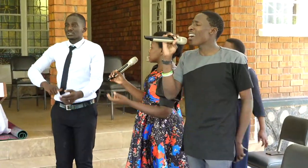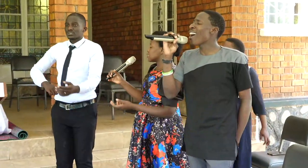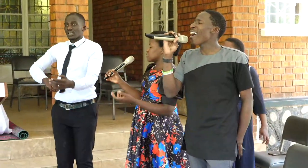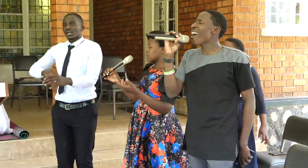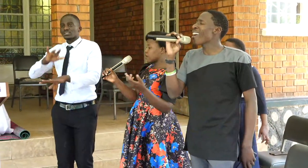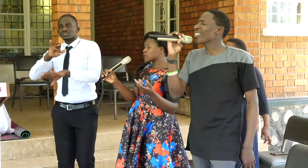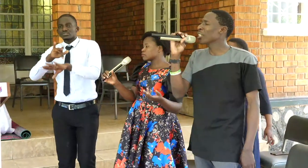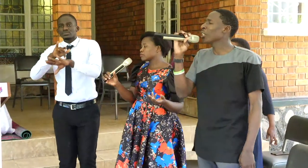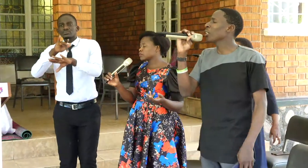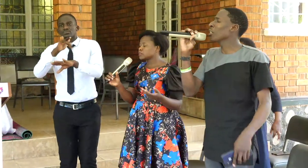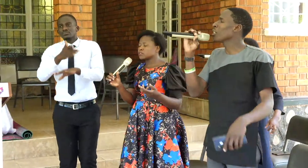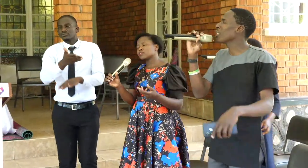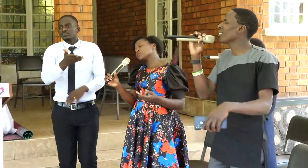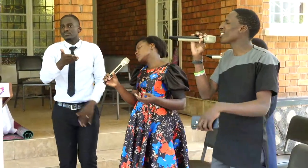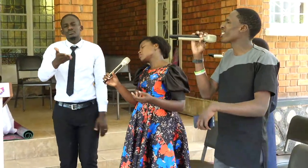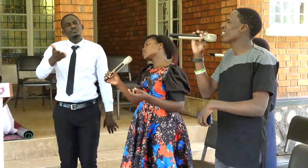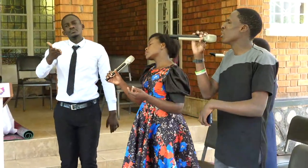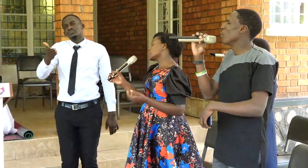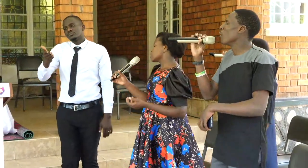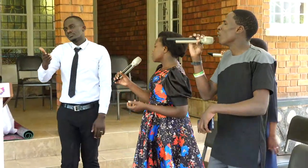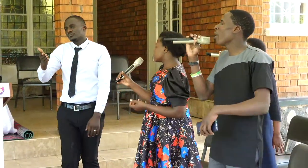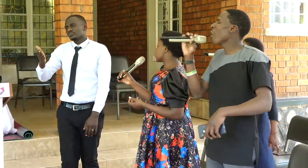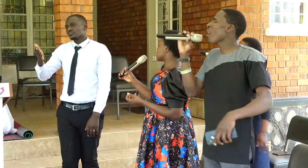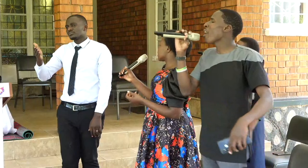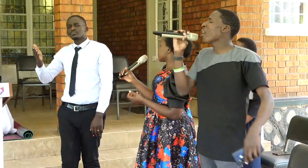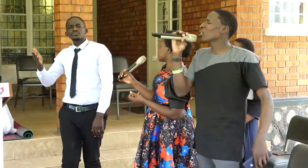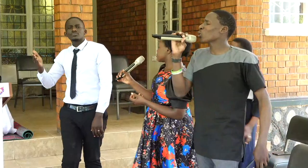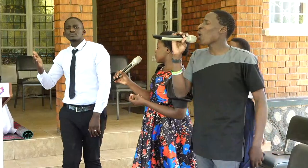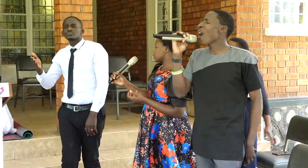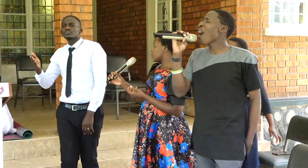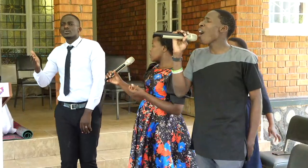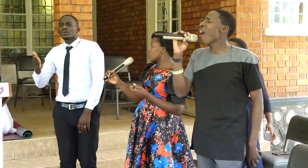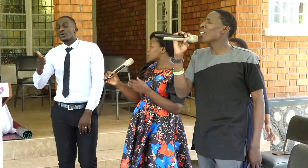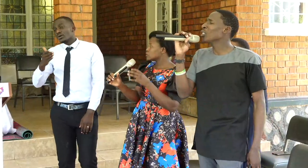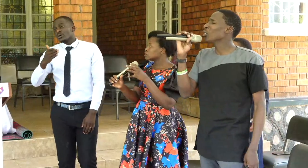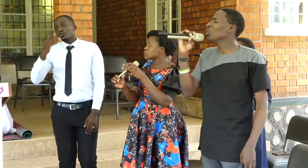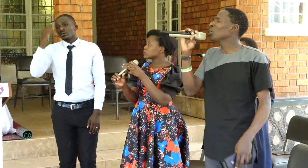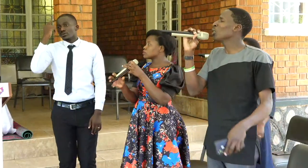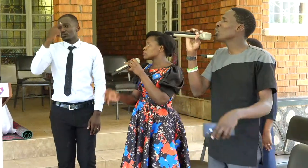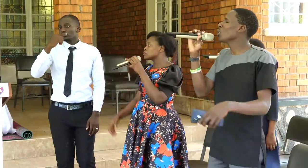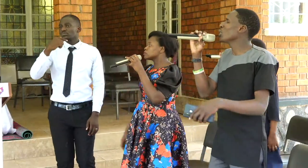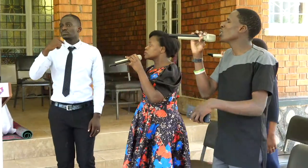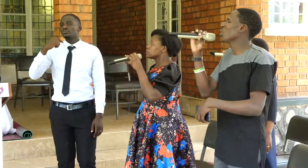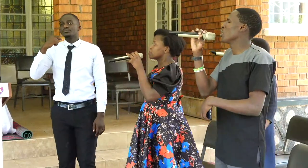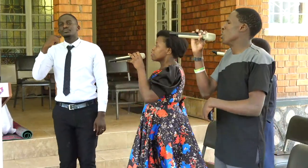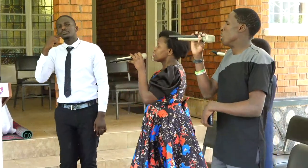Lord turn his face towards you